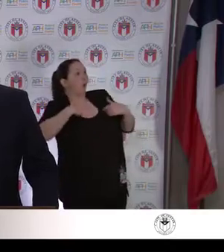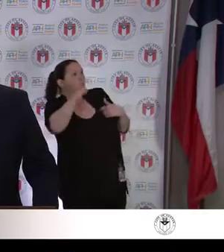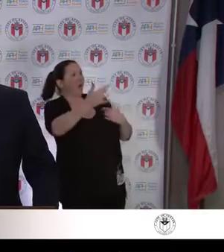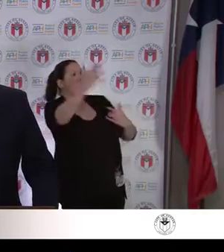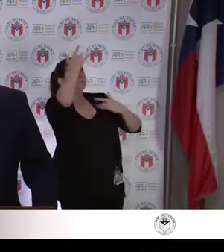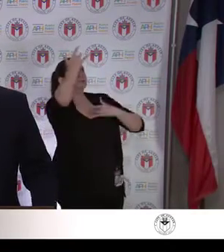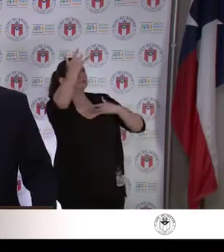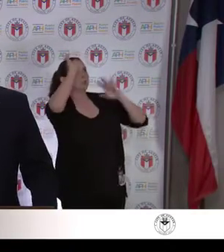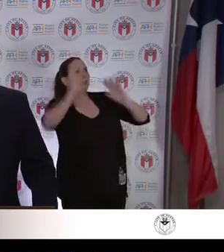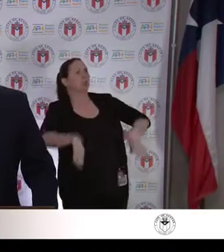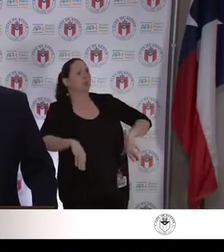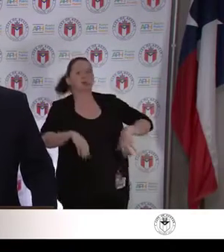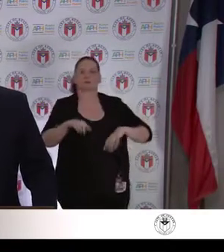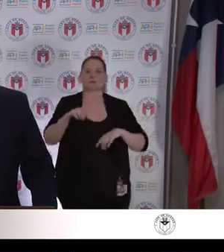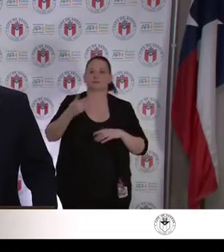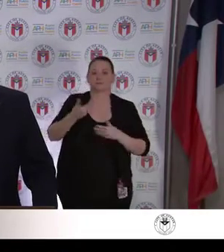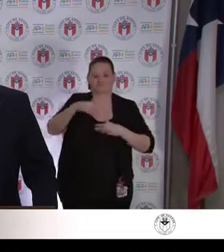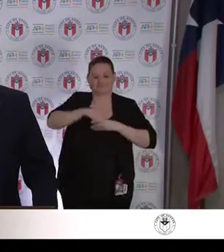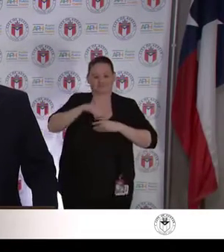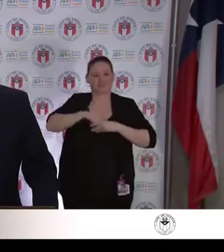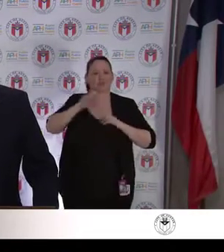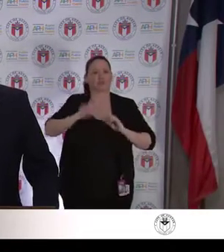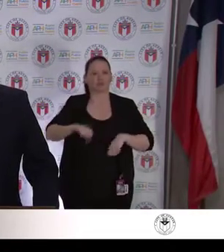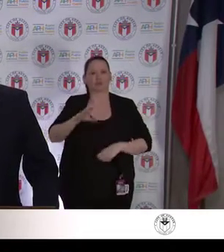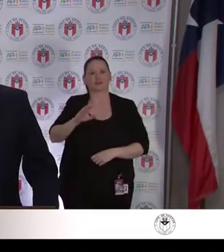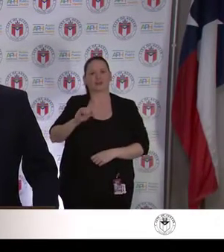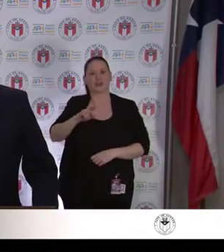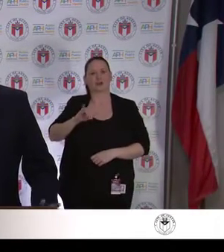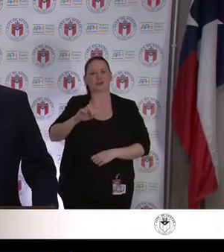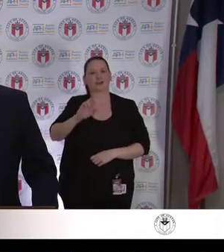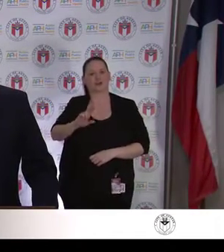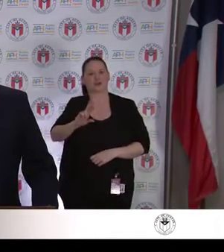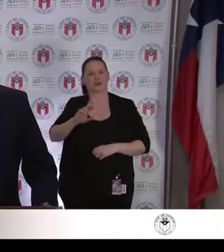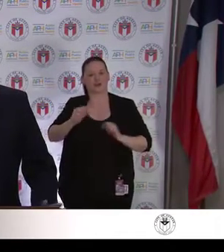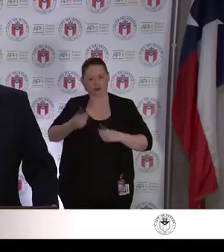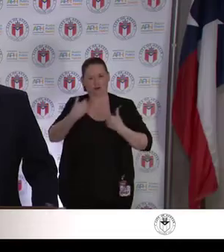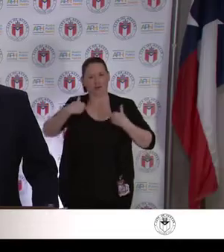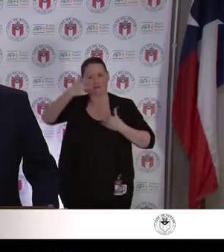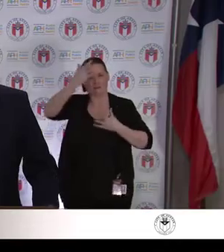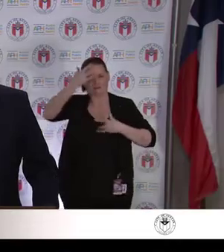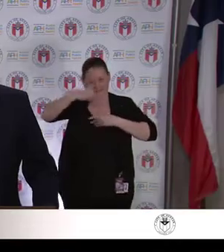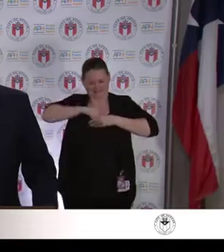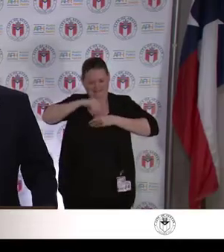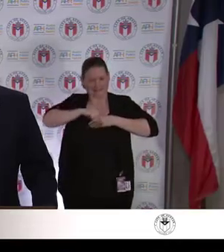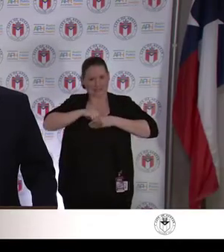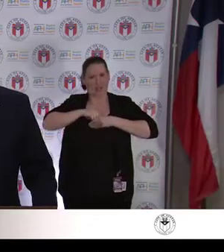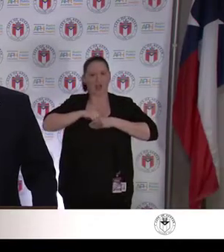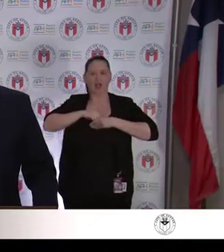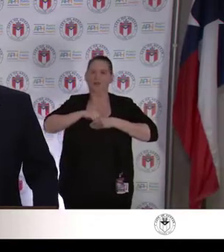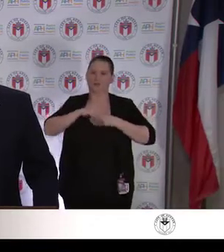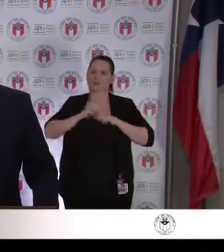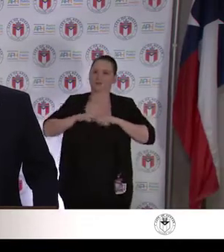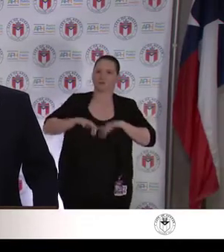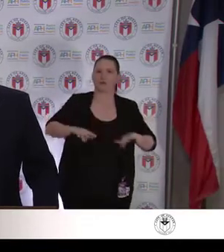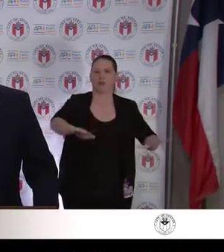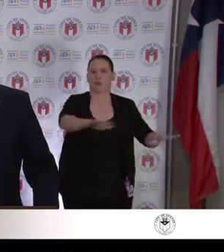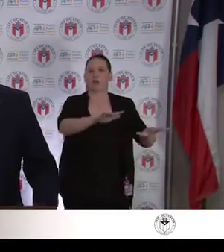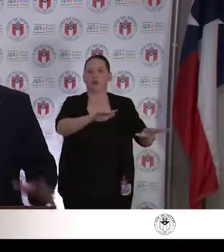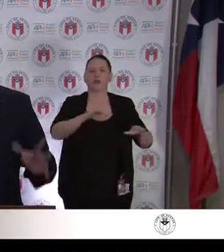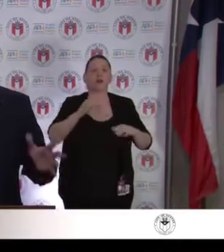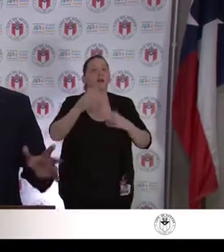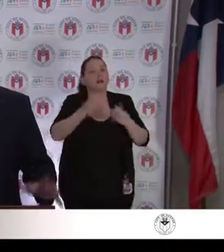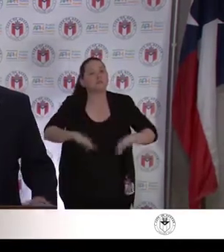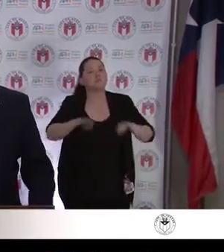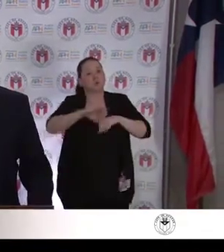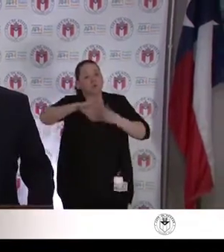symptoms, they can be carrying this like anybody else. So it's real important that everybody in our community follow these rules,